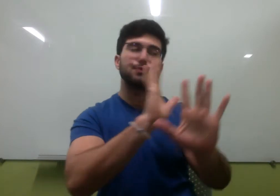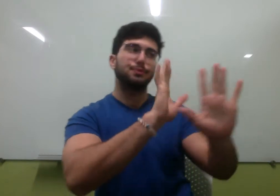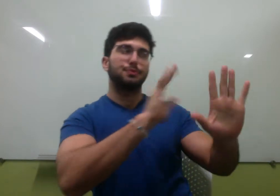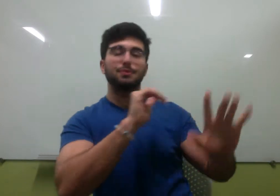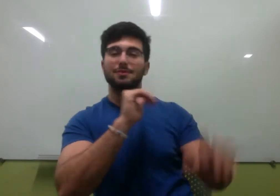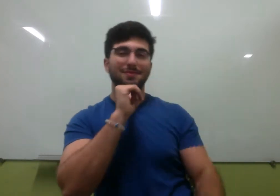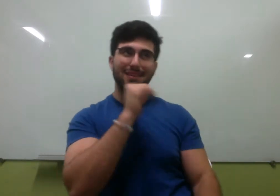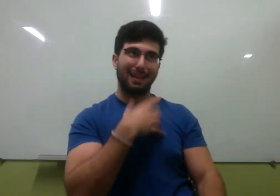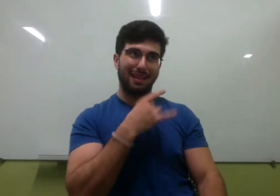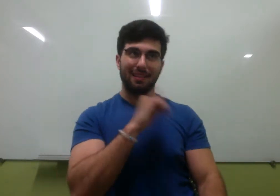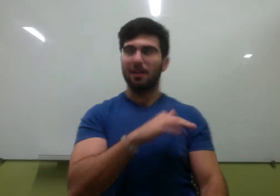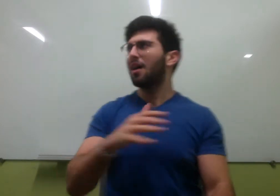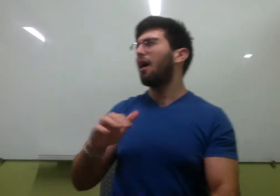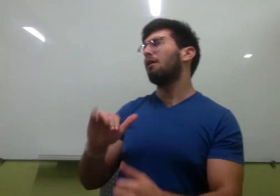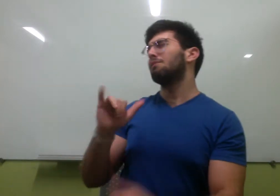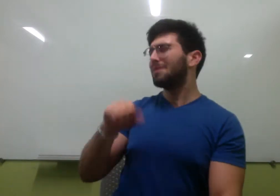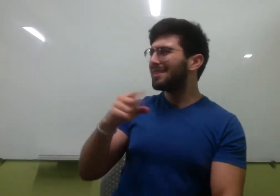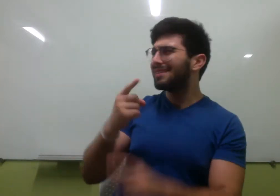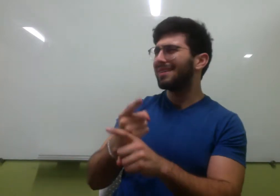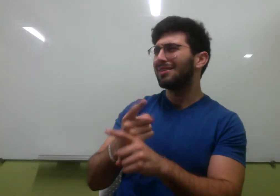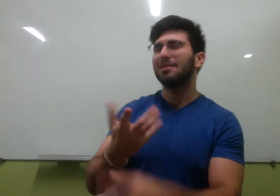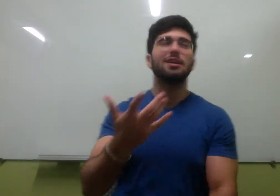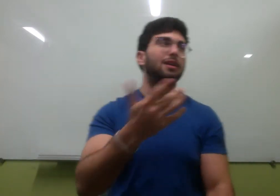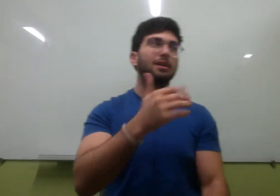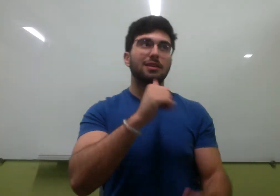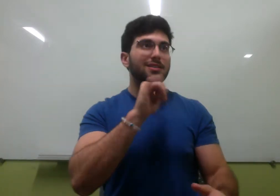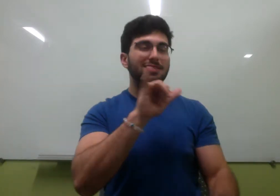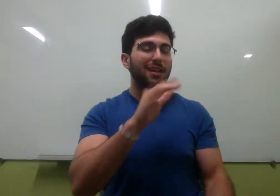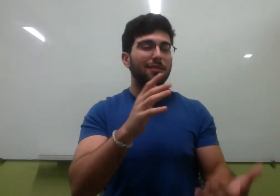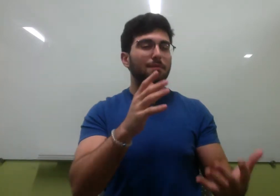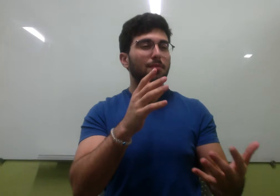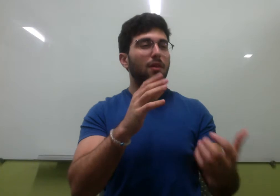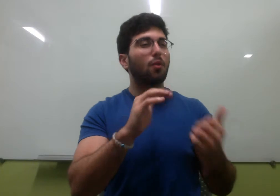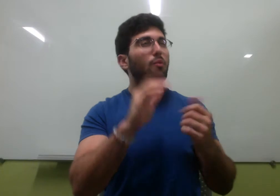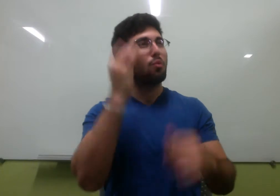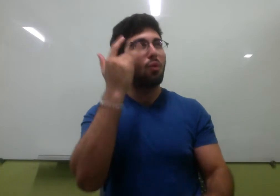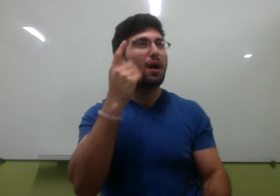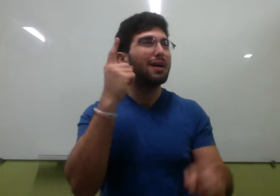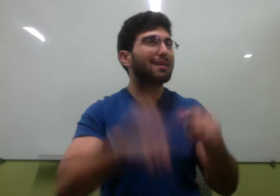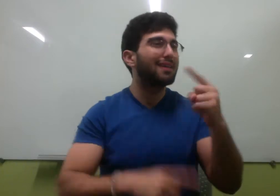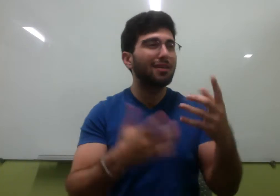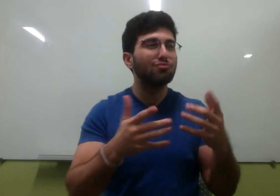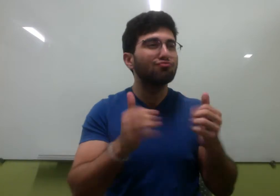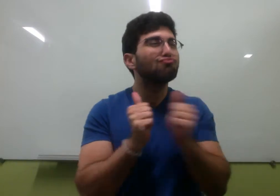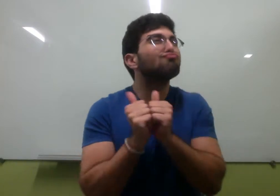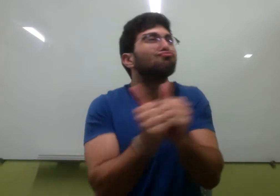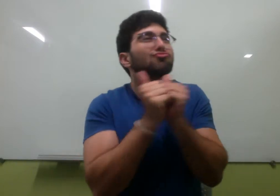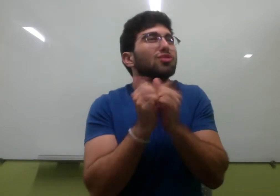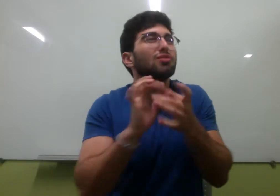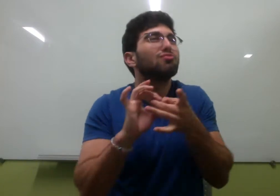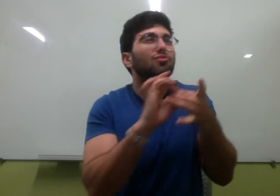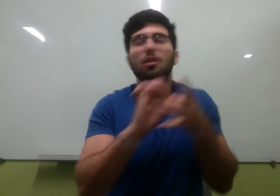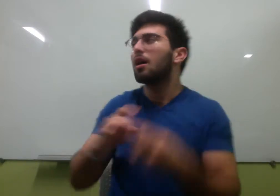presents some amazing evolutionary traits and some challenges that thankfully the giraffe has